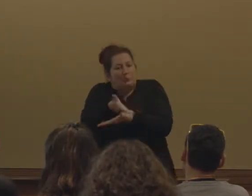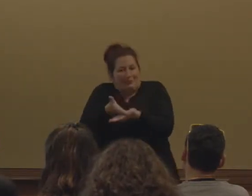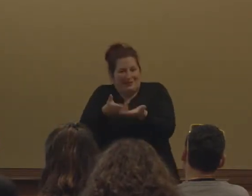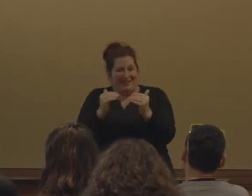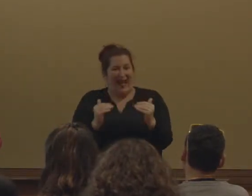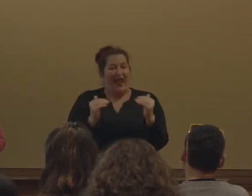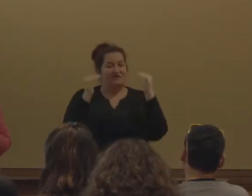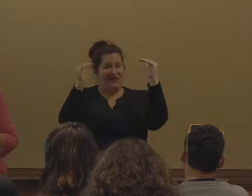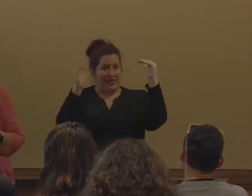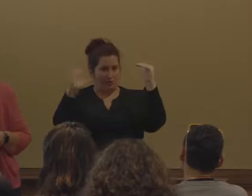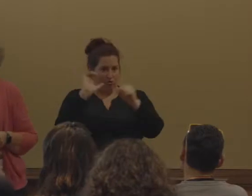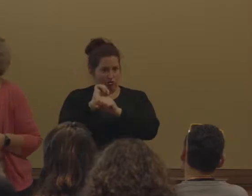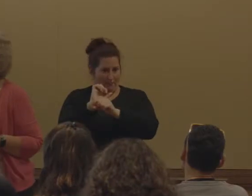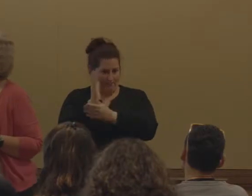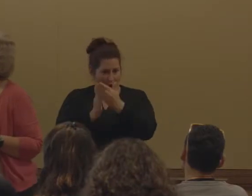is the advancement piece.